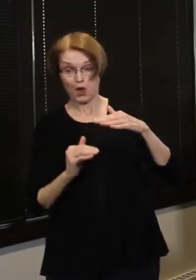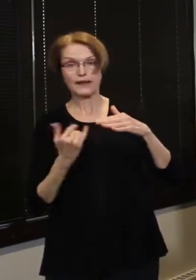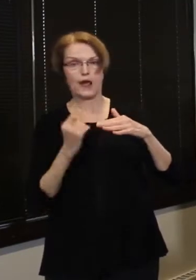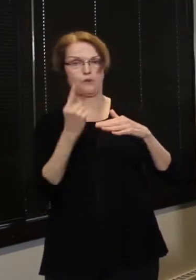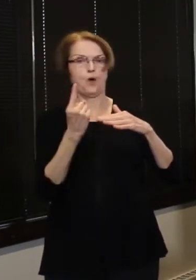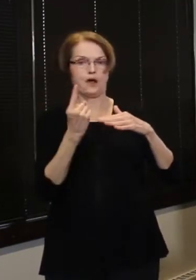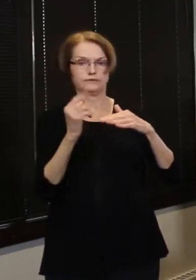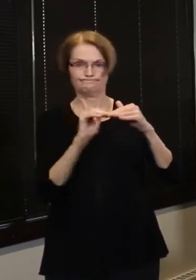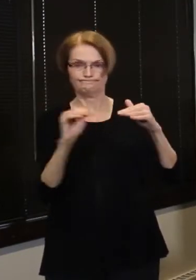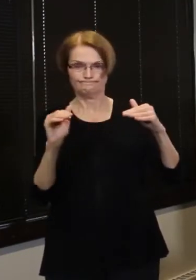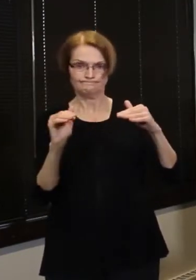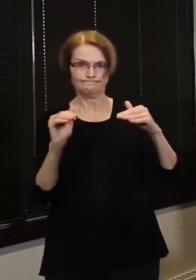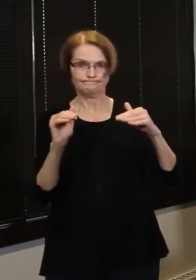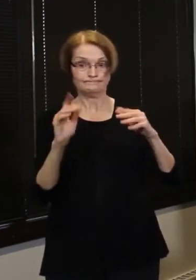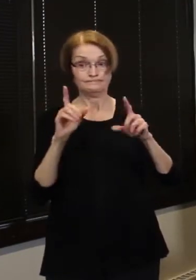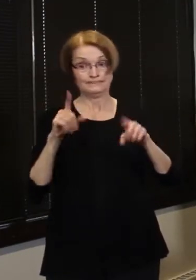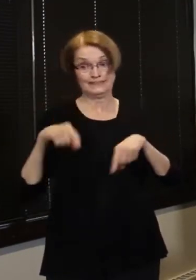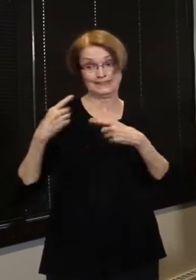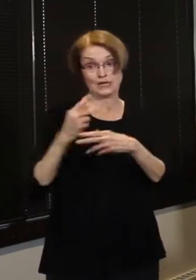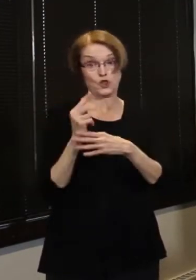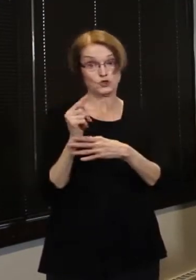up since last Thursday.